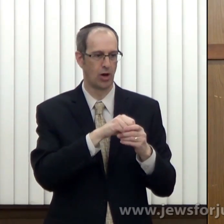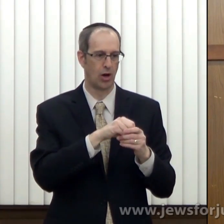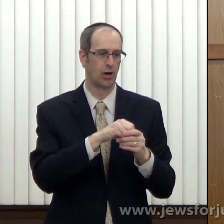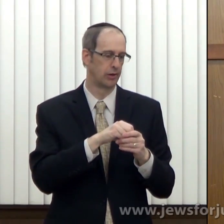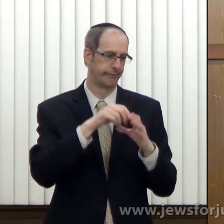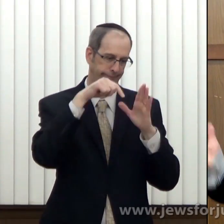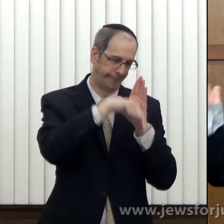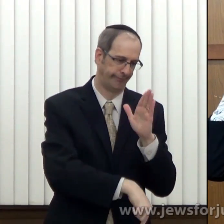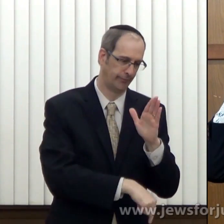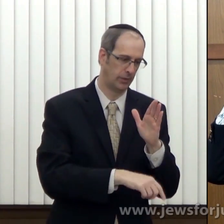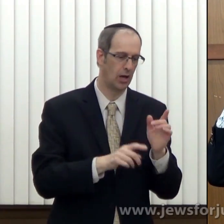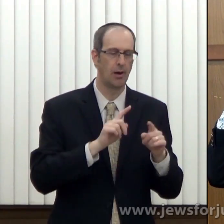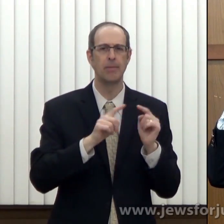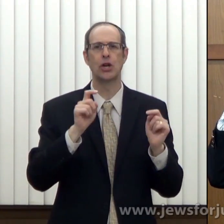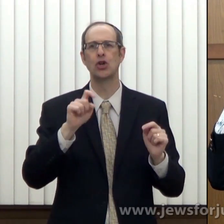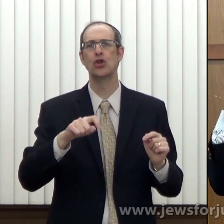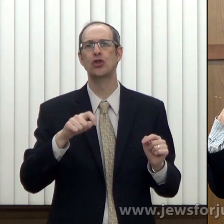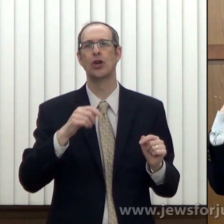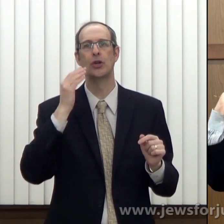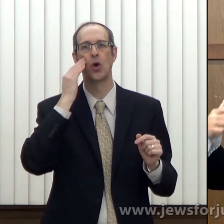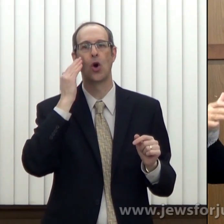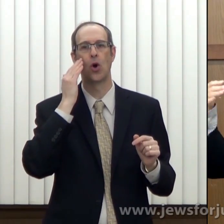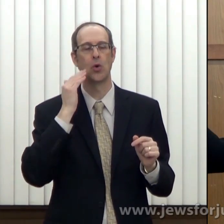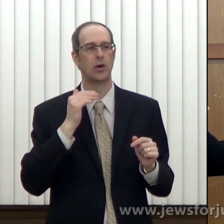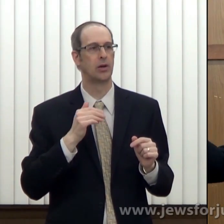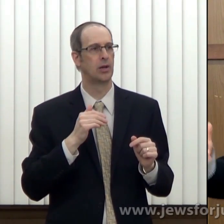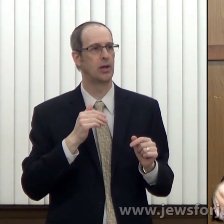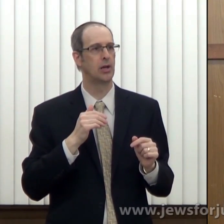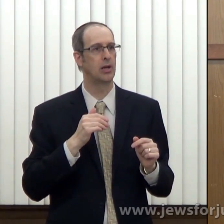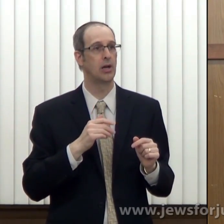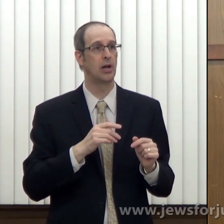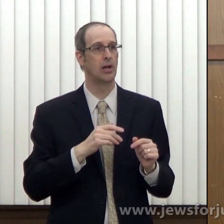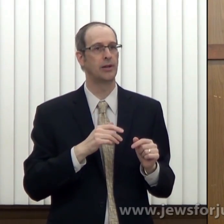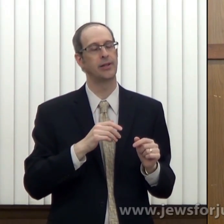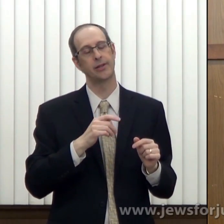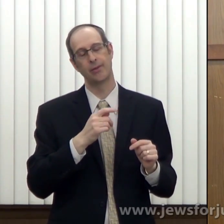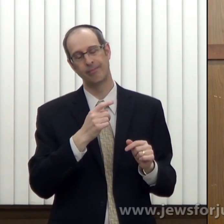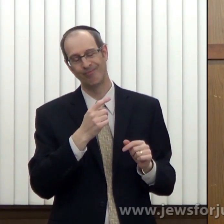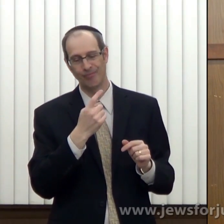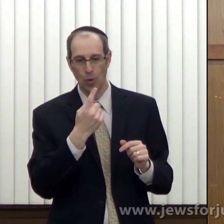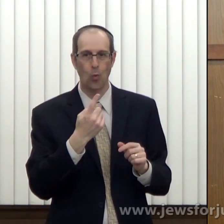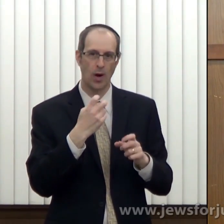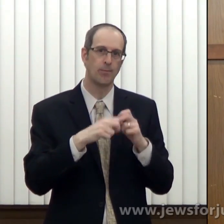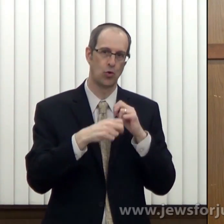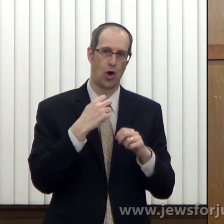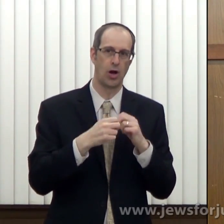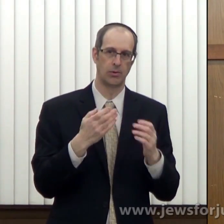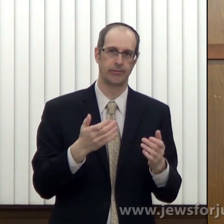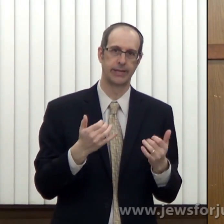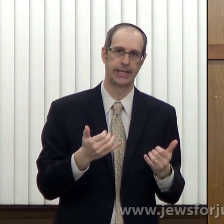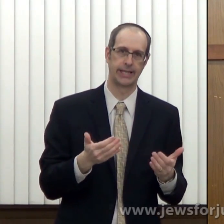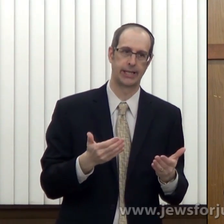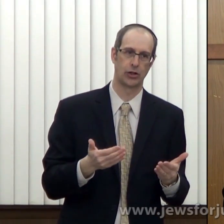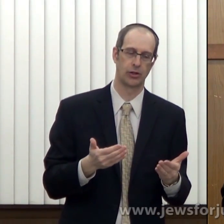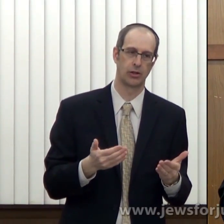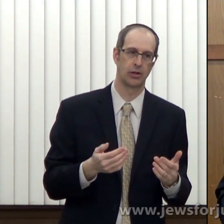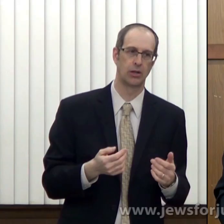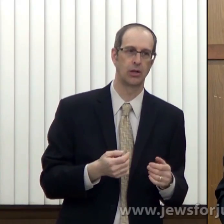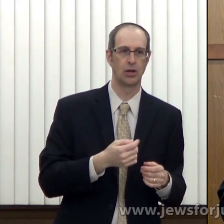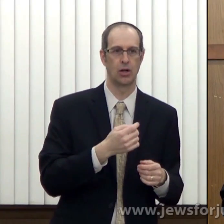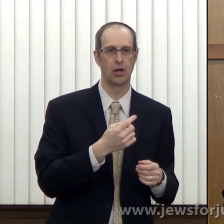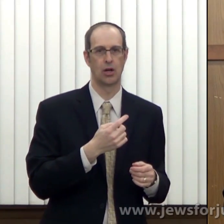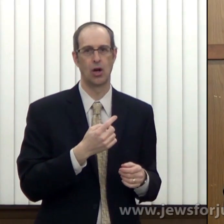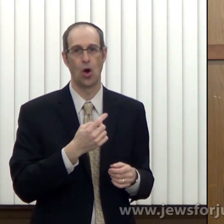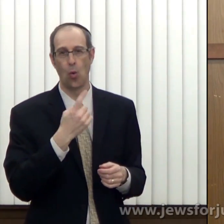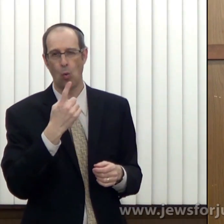detail, but just that you should know there is a potential problem here. One of the things that is